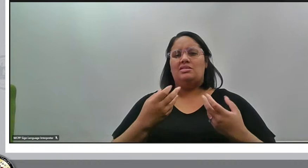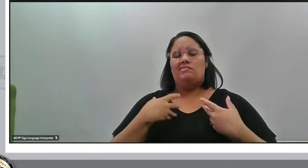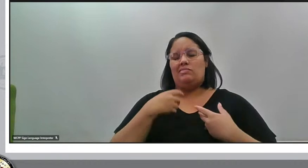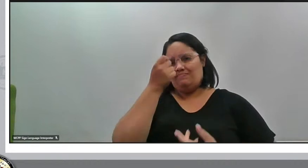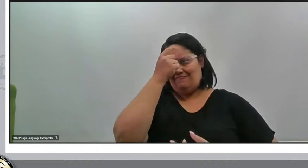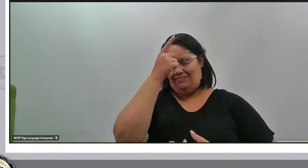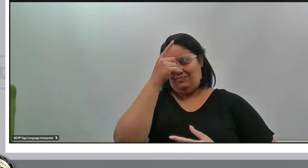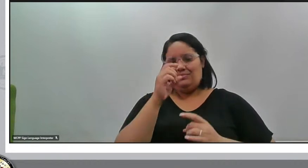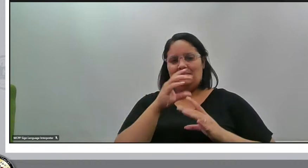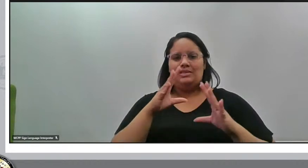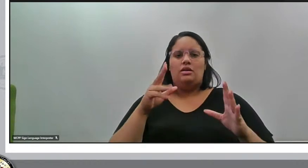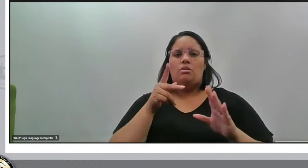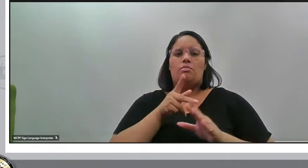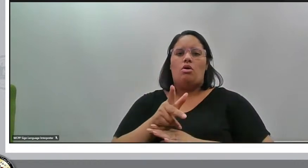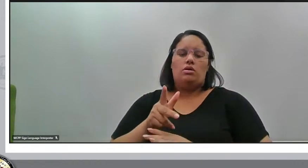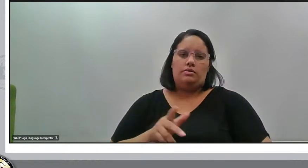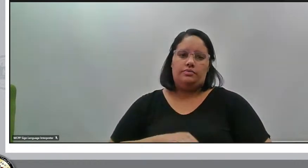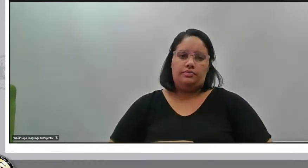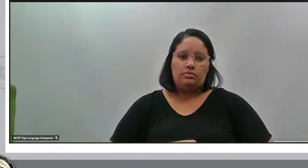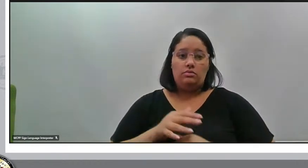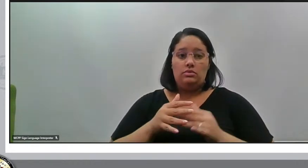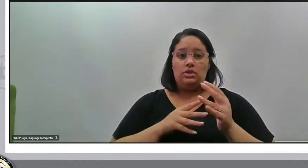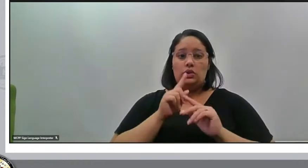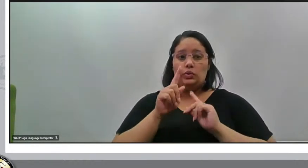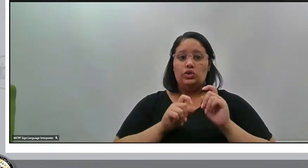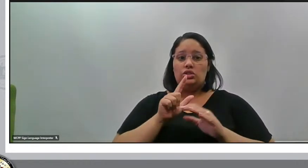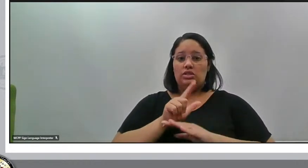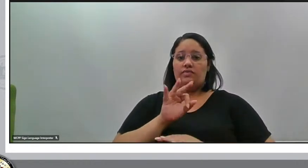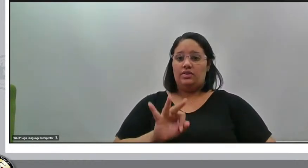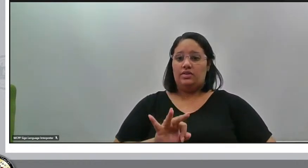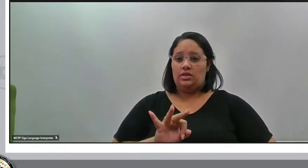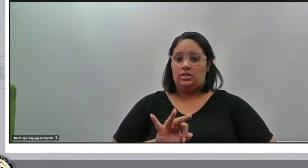the parking. Are there any other questions on 73?